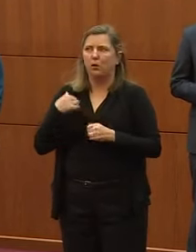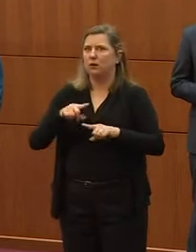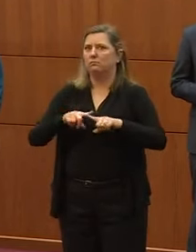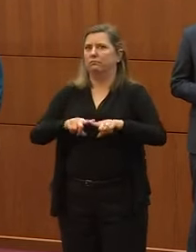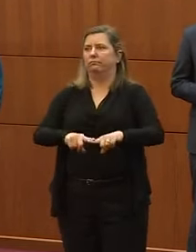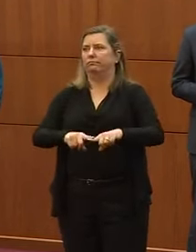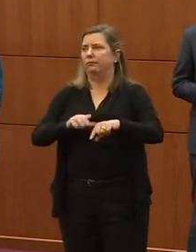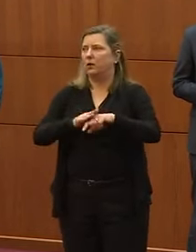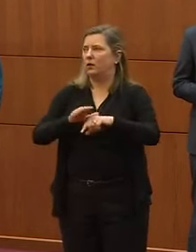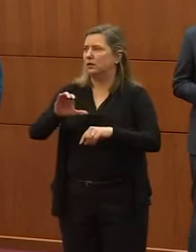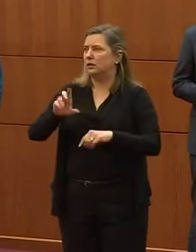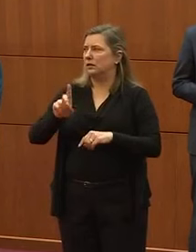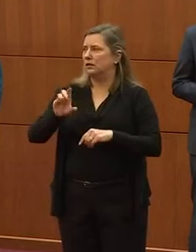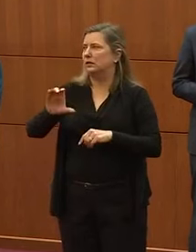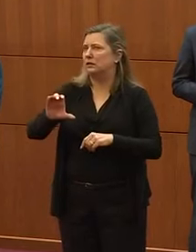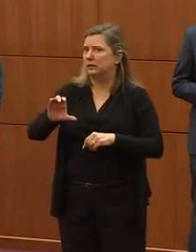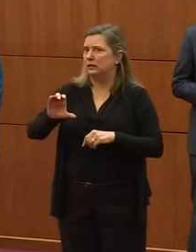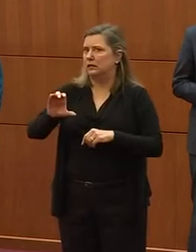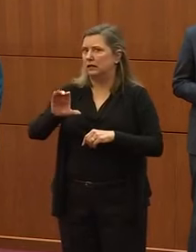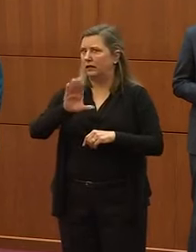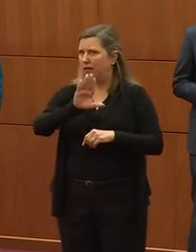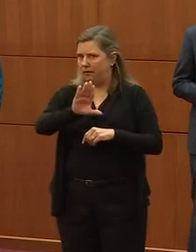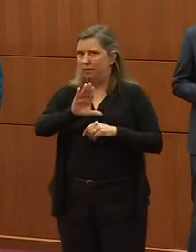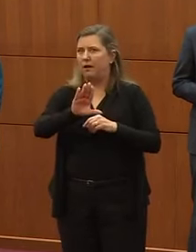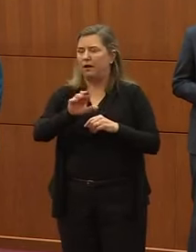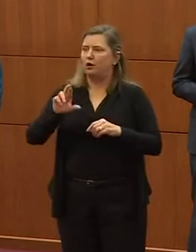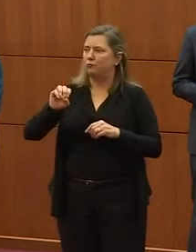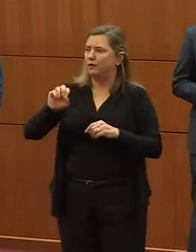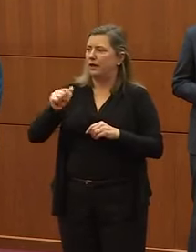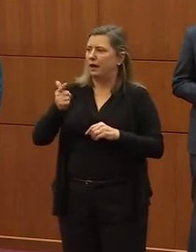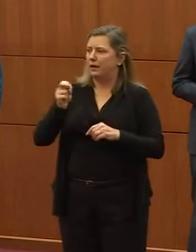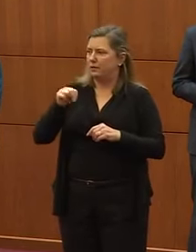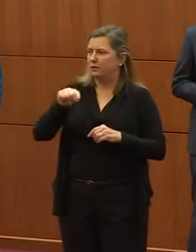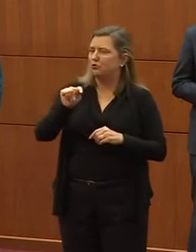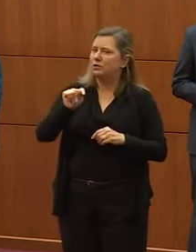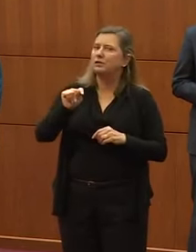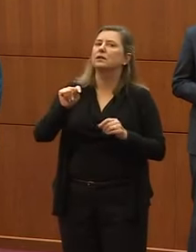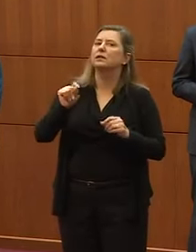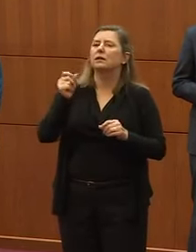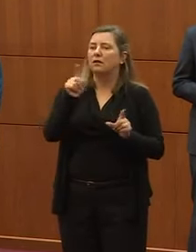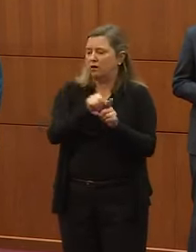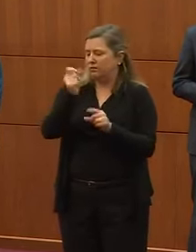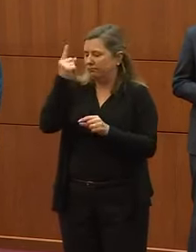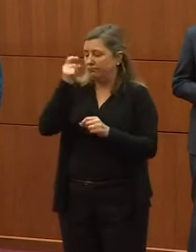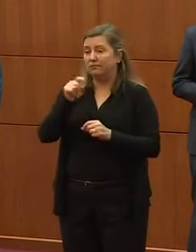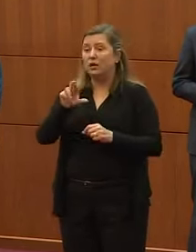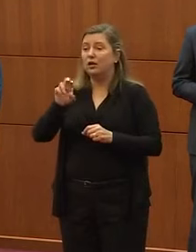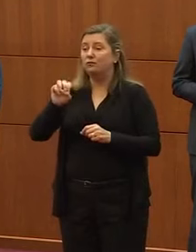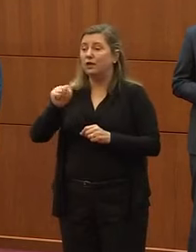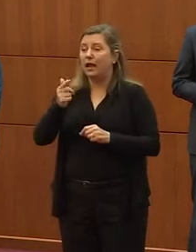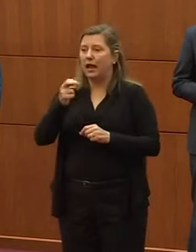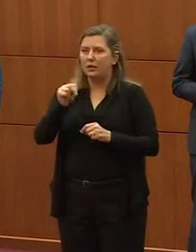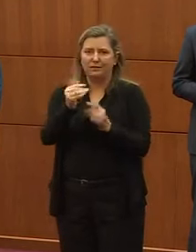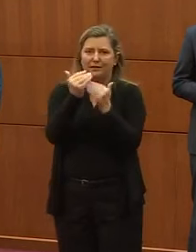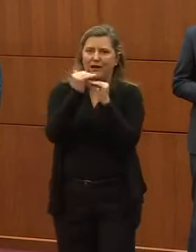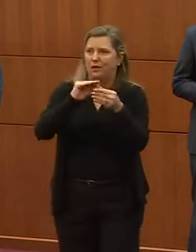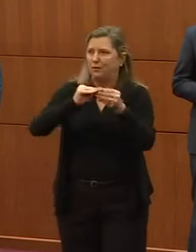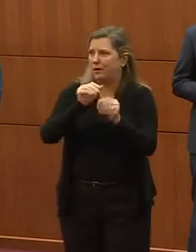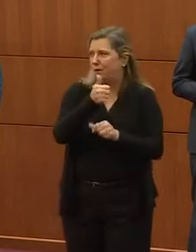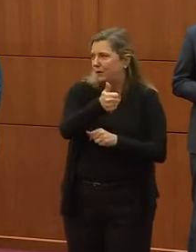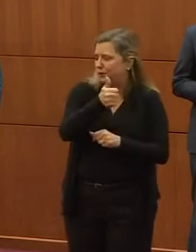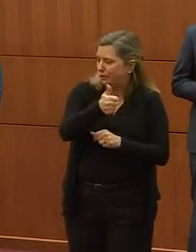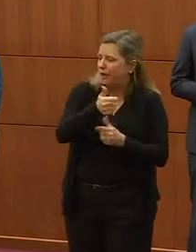on the CDC qualified reagents, we also understand that those reagents are in limited supply,